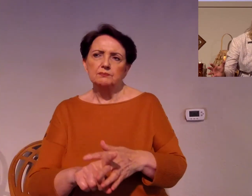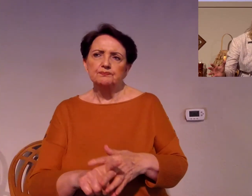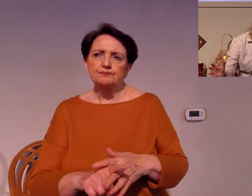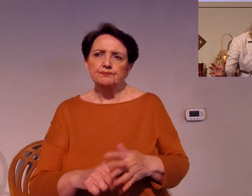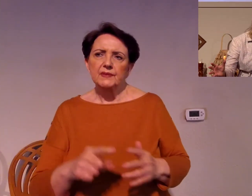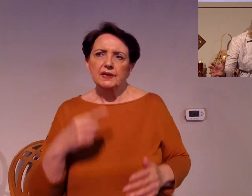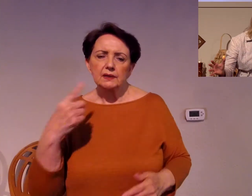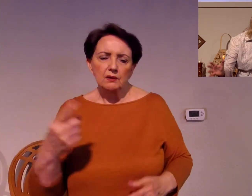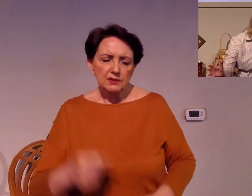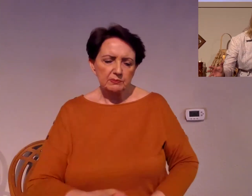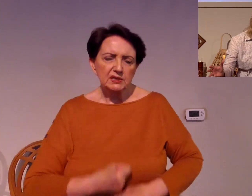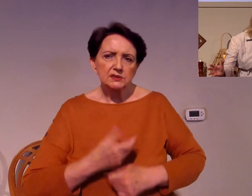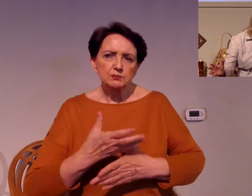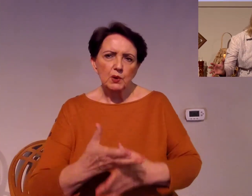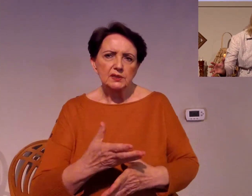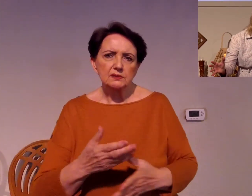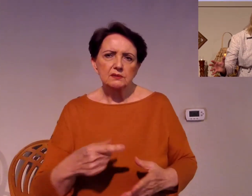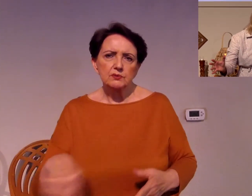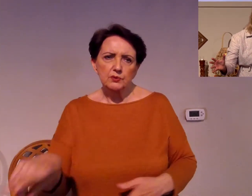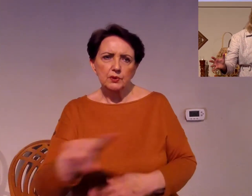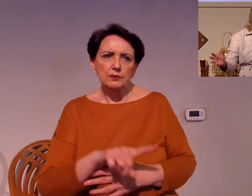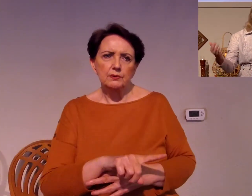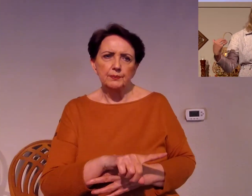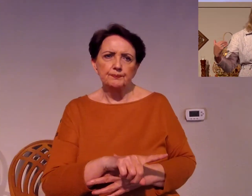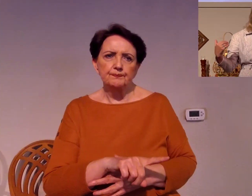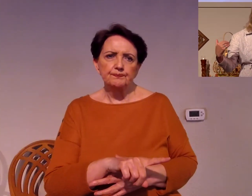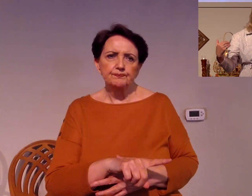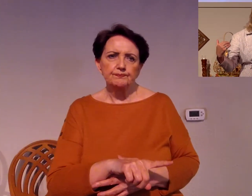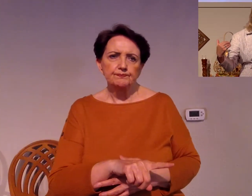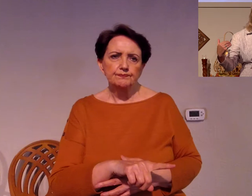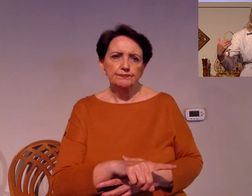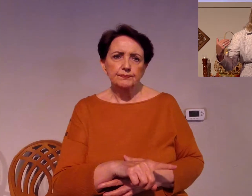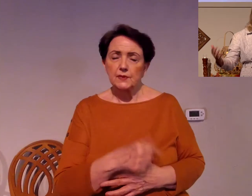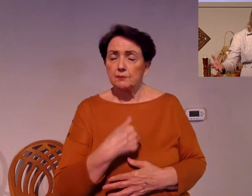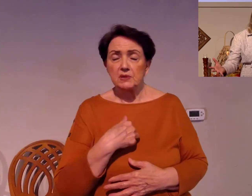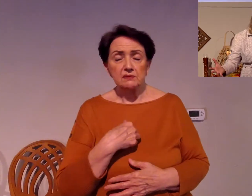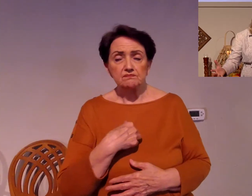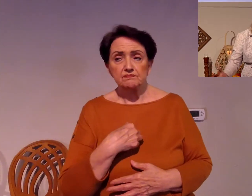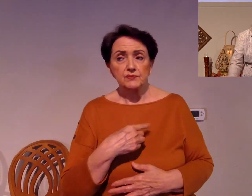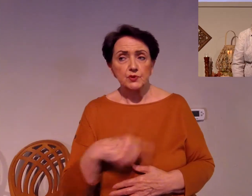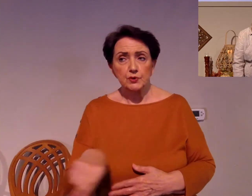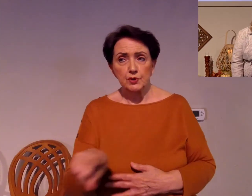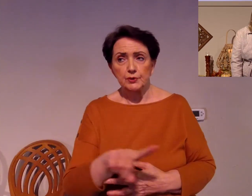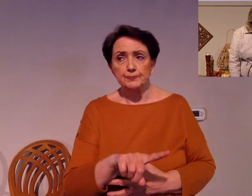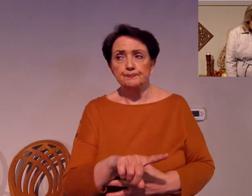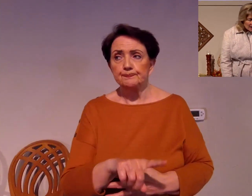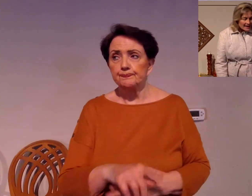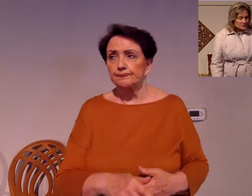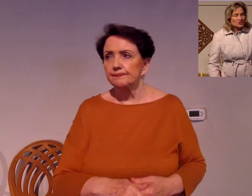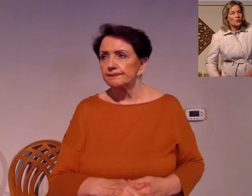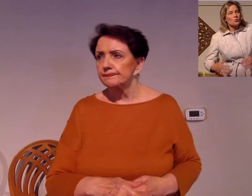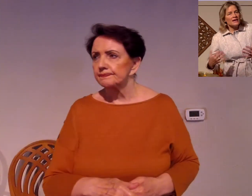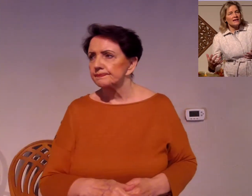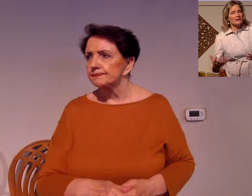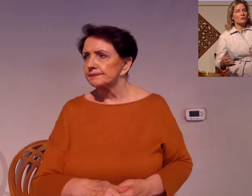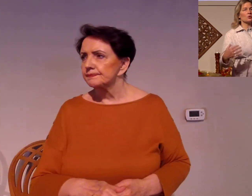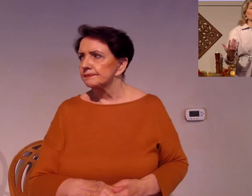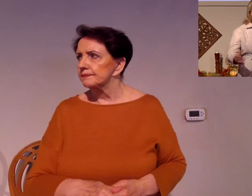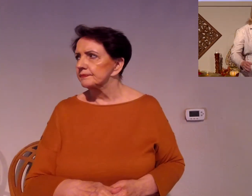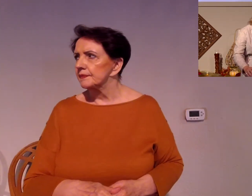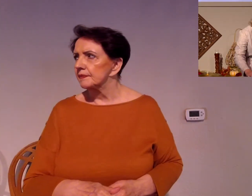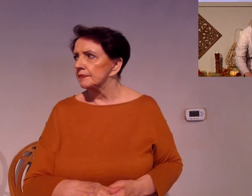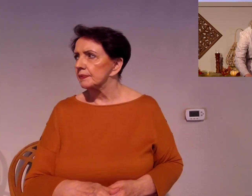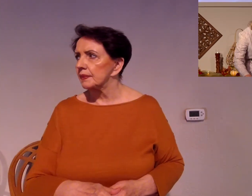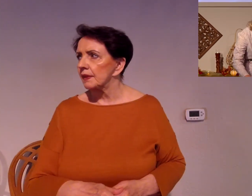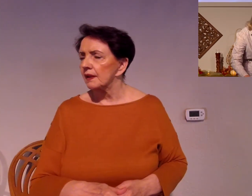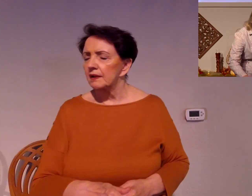out through you. Not through me, through you. And so when we're